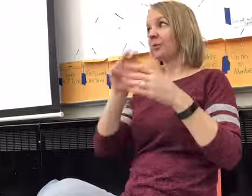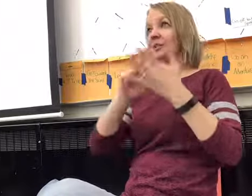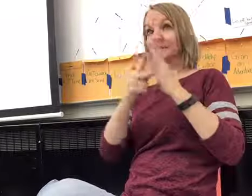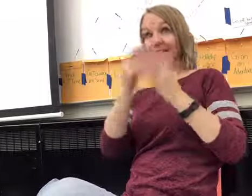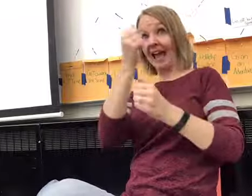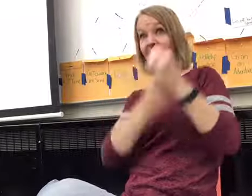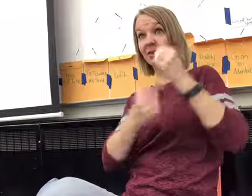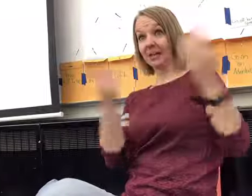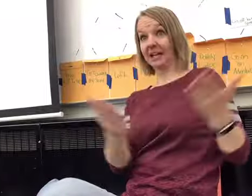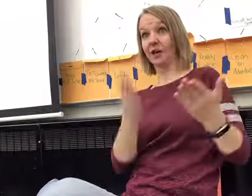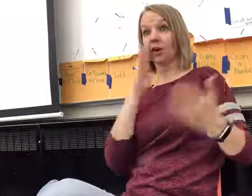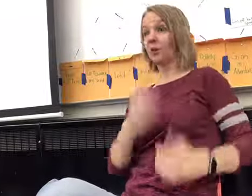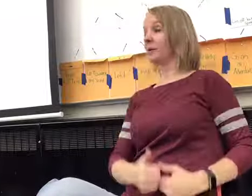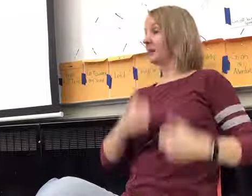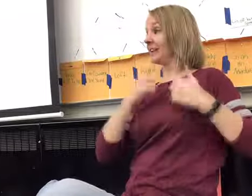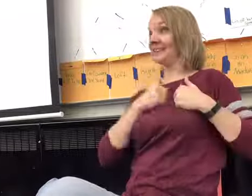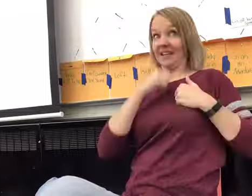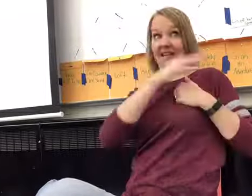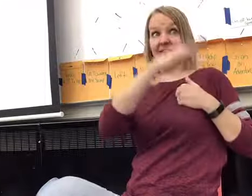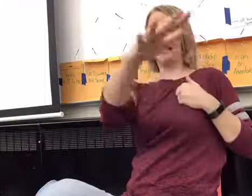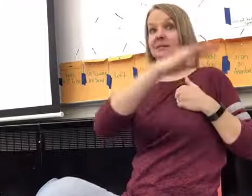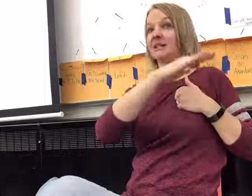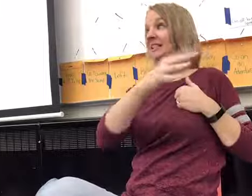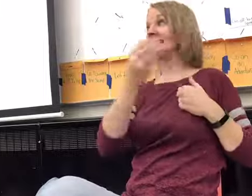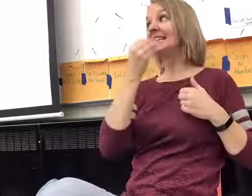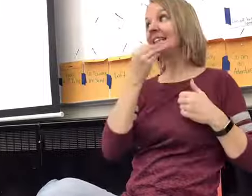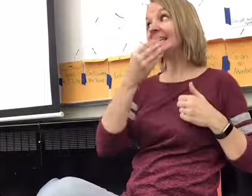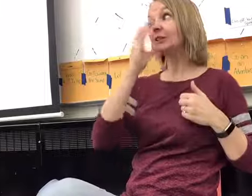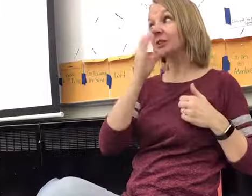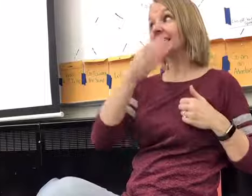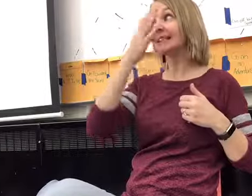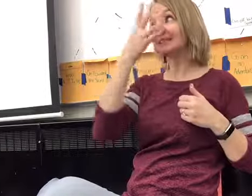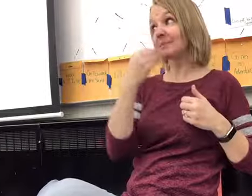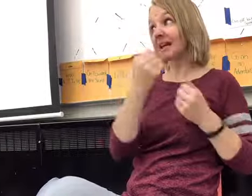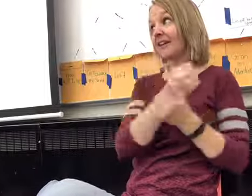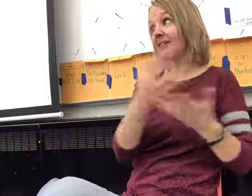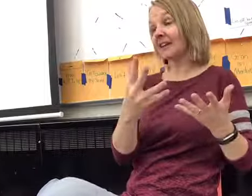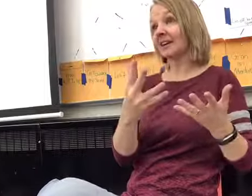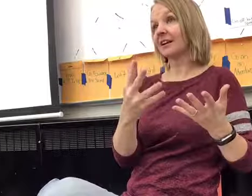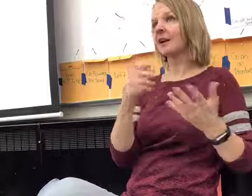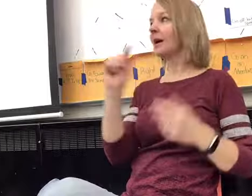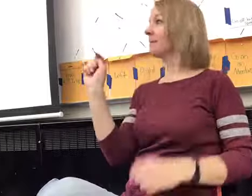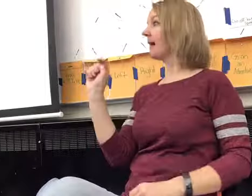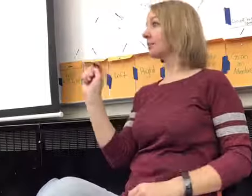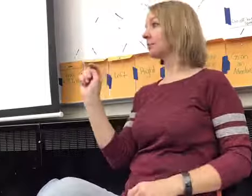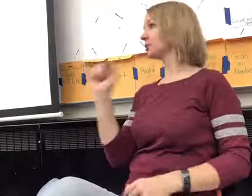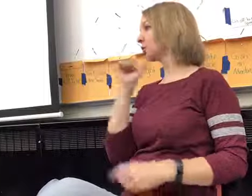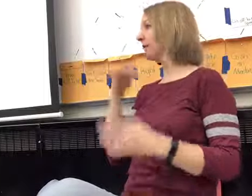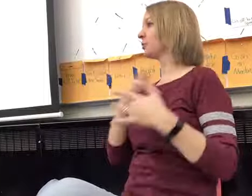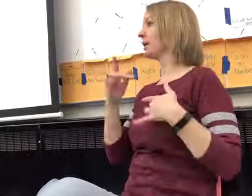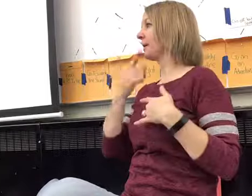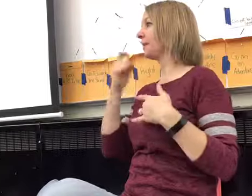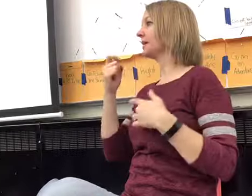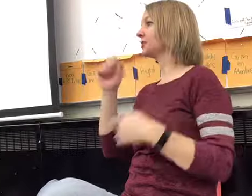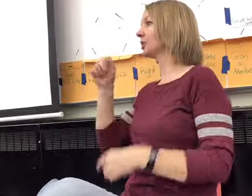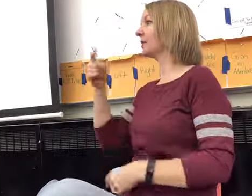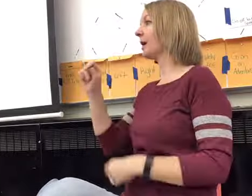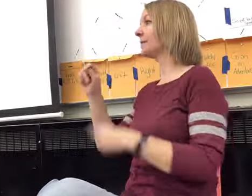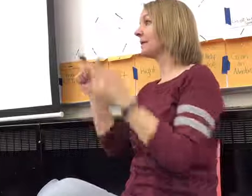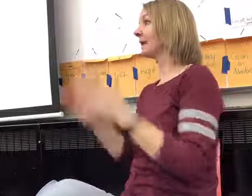would all be living in this space that's eating, drinking, sleeping. You don't have to worry about bathrooms because your apartment manager is not required by law to provide you